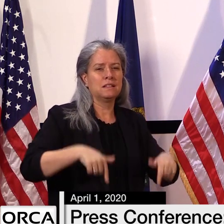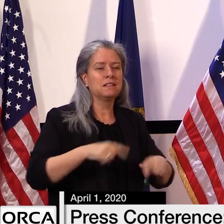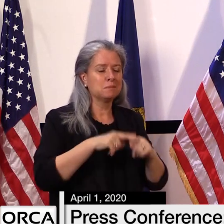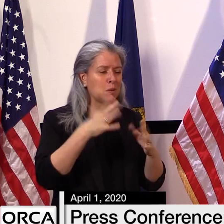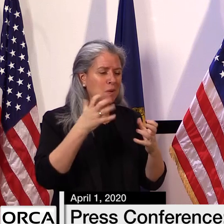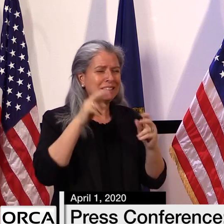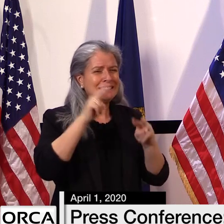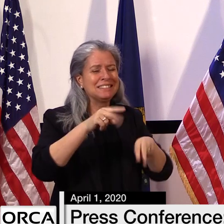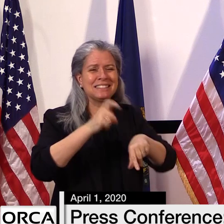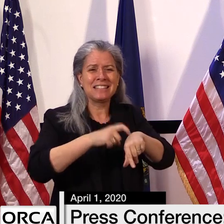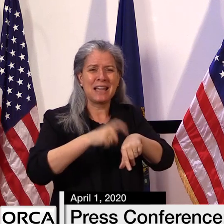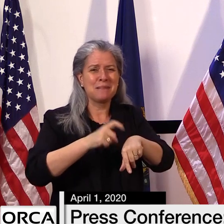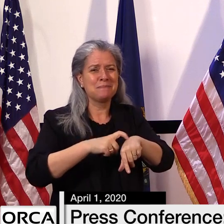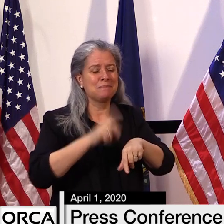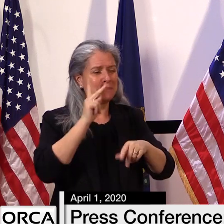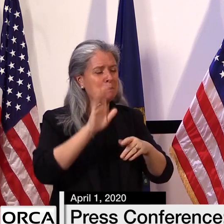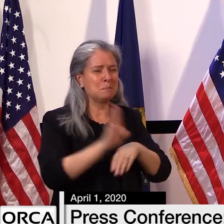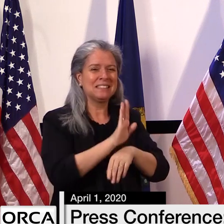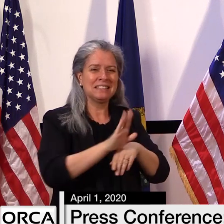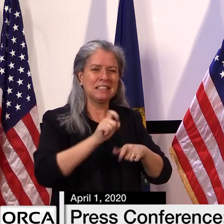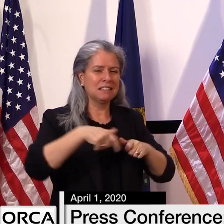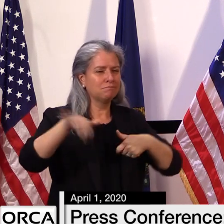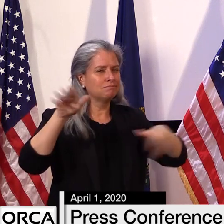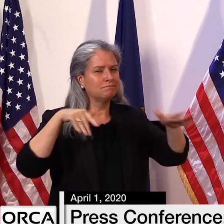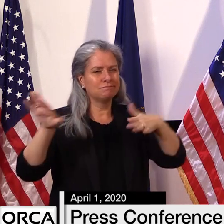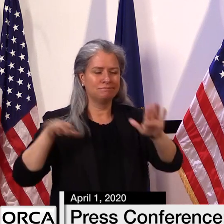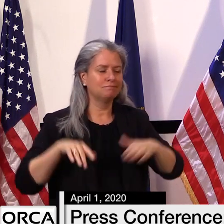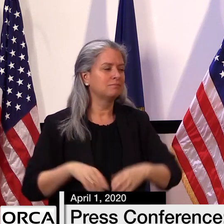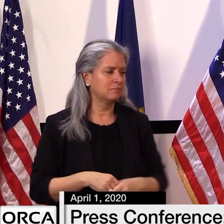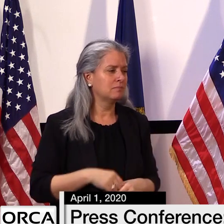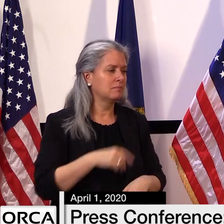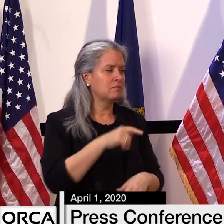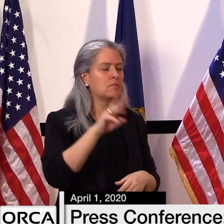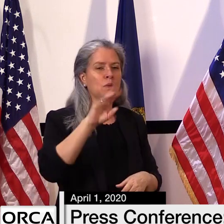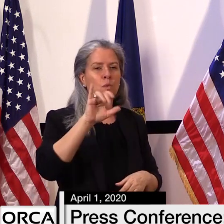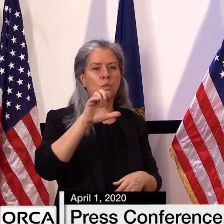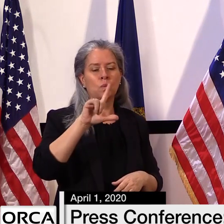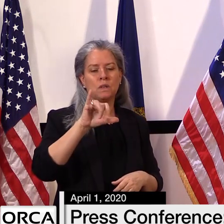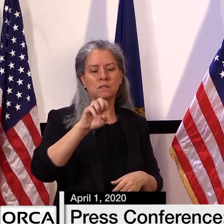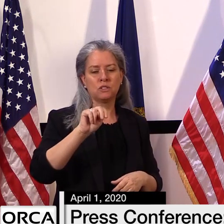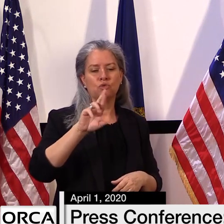help us out. These folks have other things they need to get to. Wilson Ring, AP.